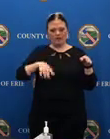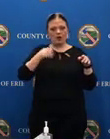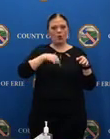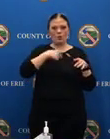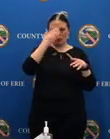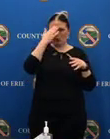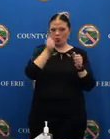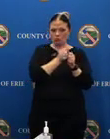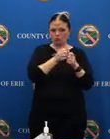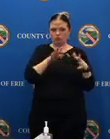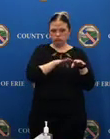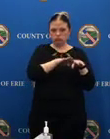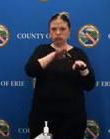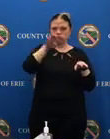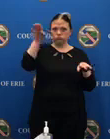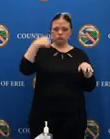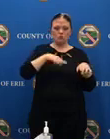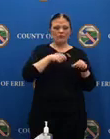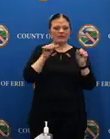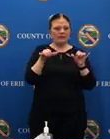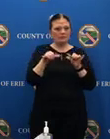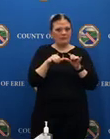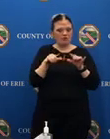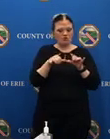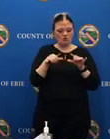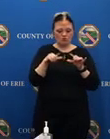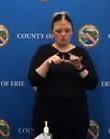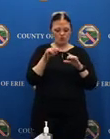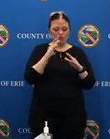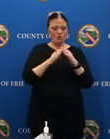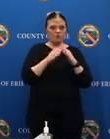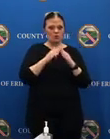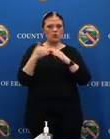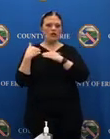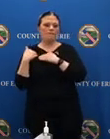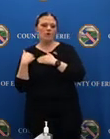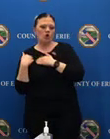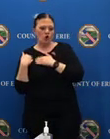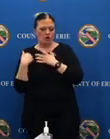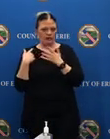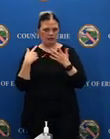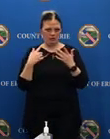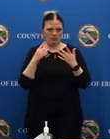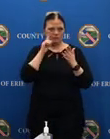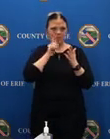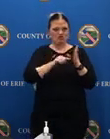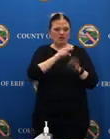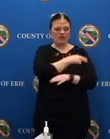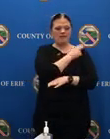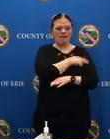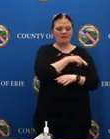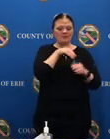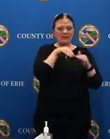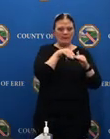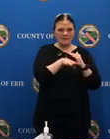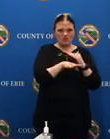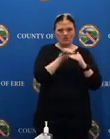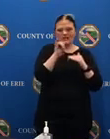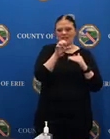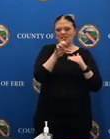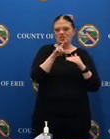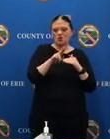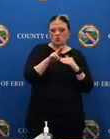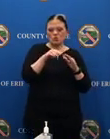growing, and we can measure our community burden by looking at our hospital admissions, our